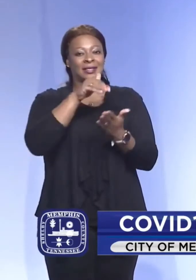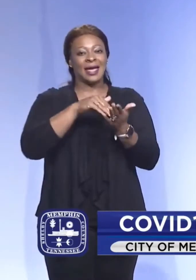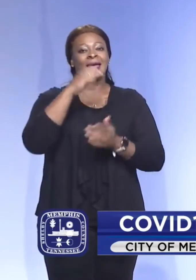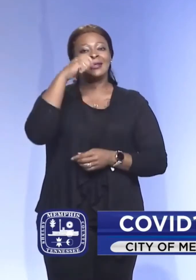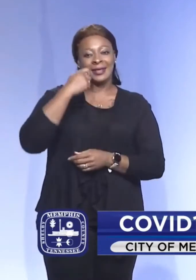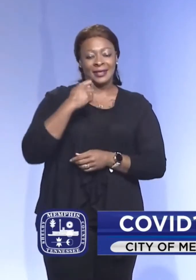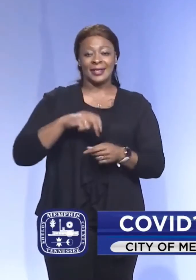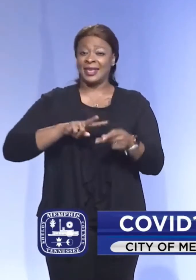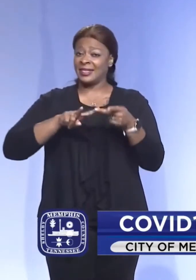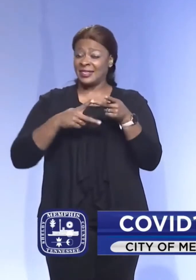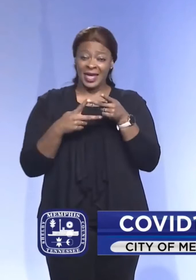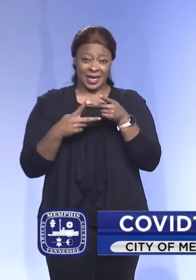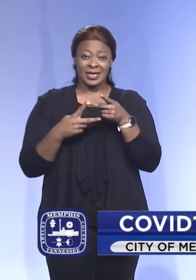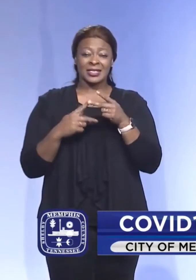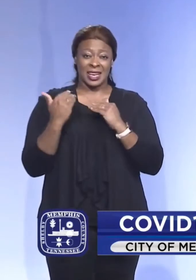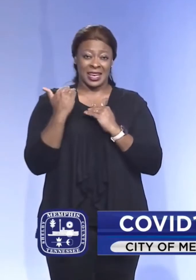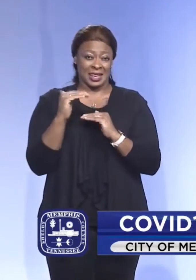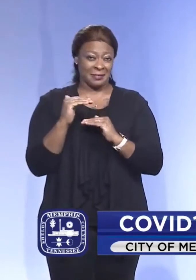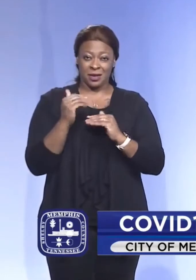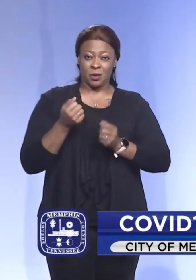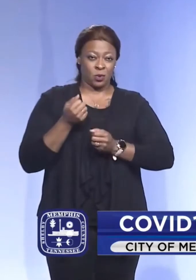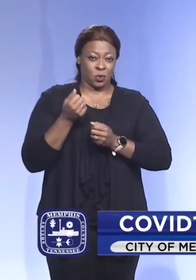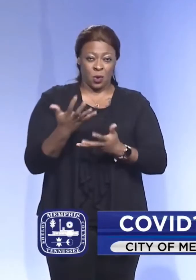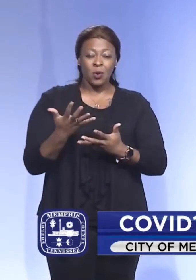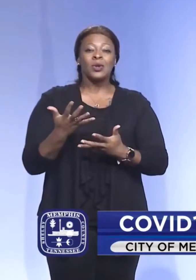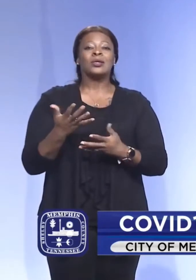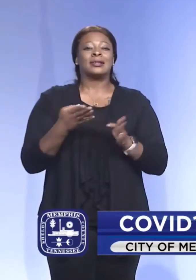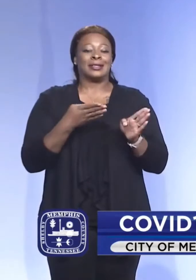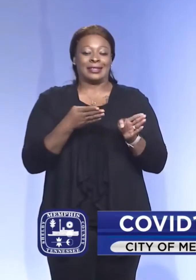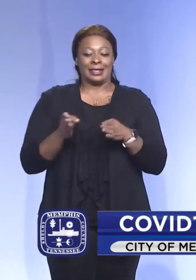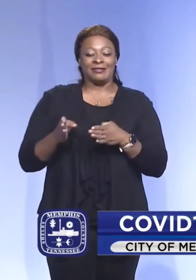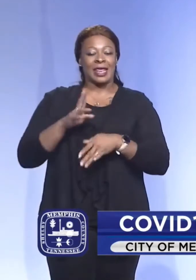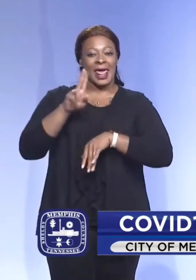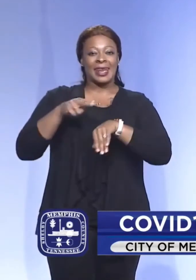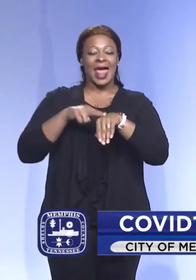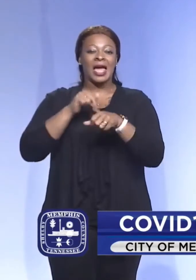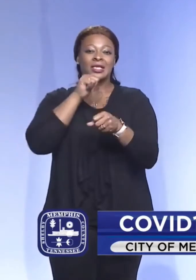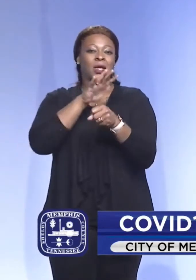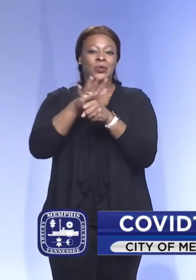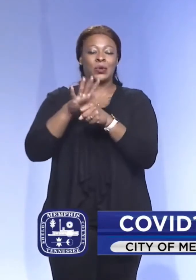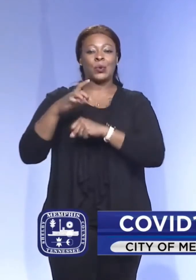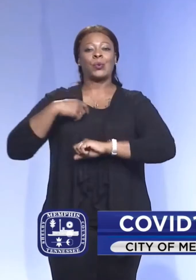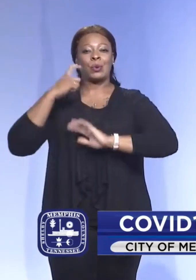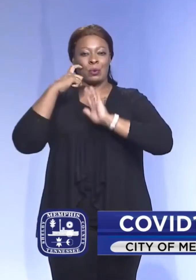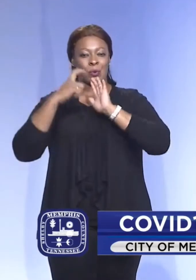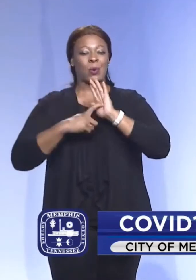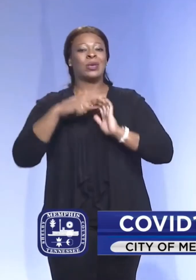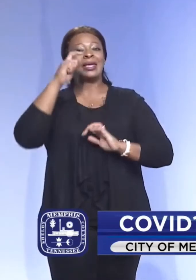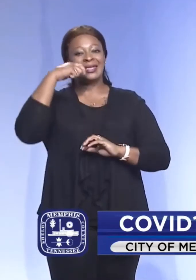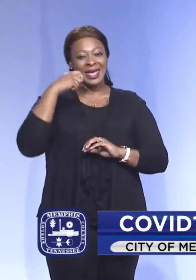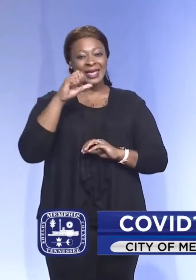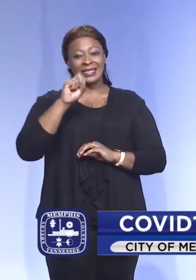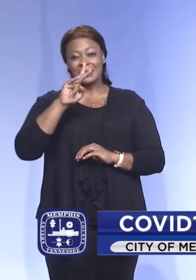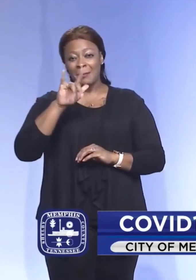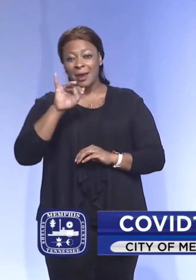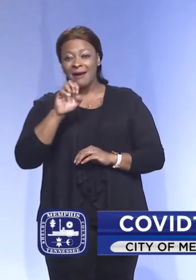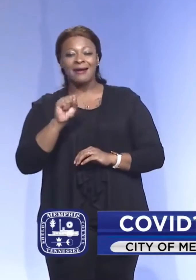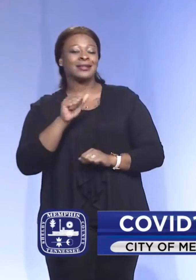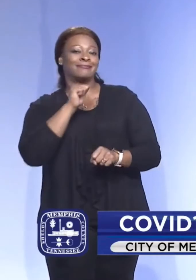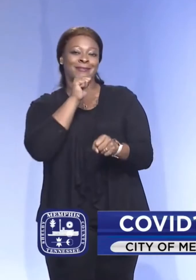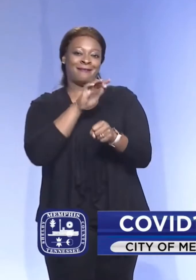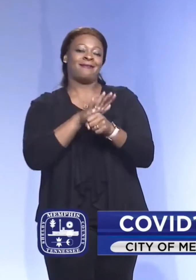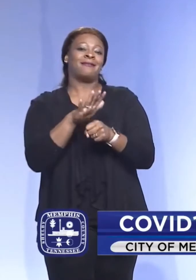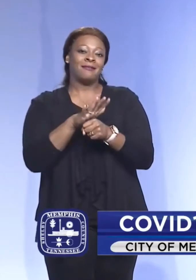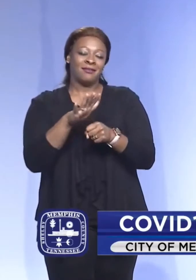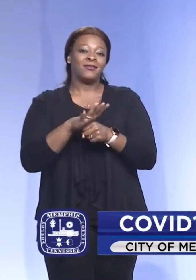the second thing that has been a more recent shift is the national shortage that we're seeing in test supplies